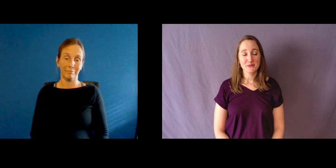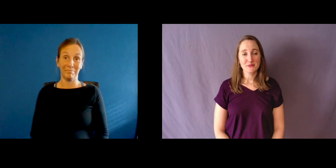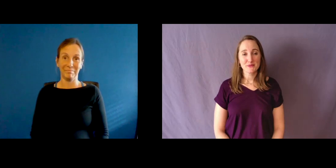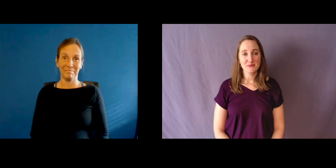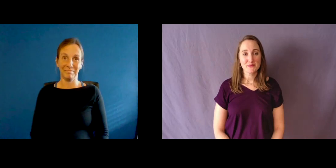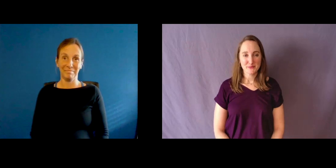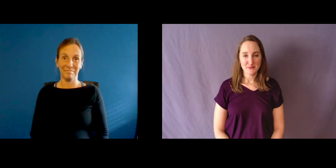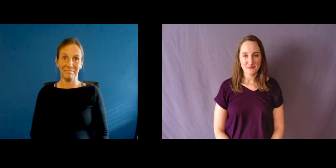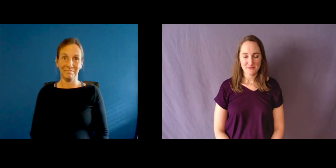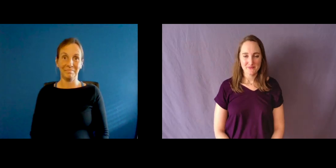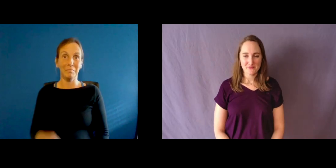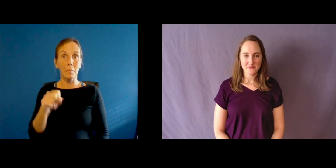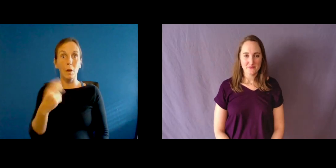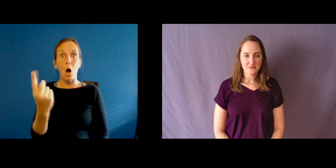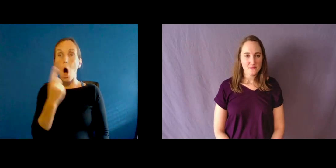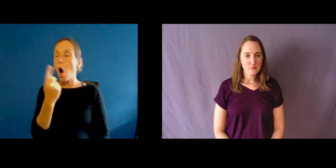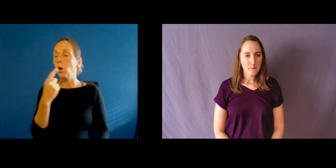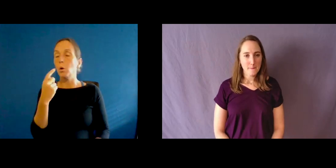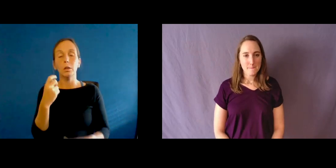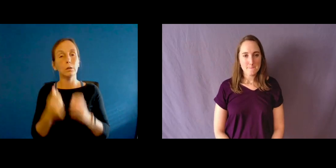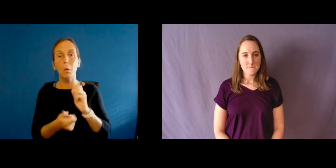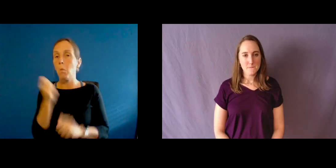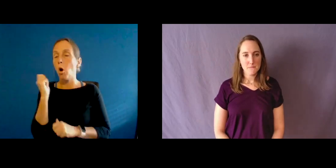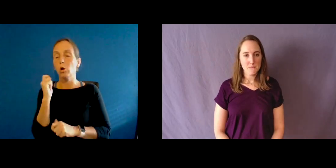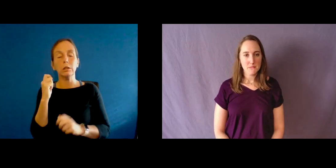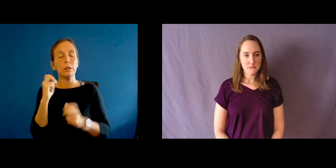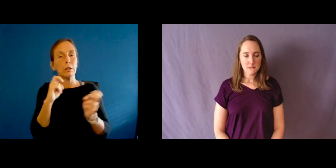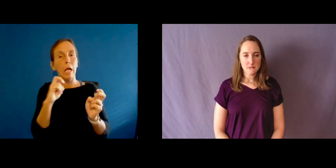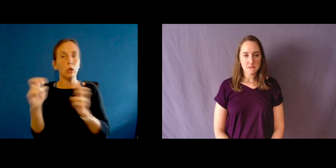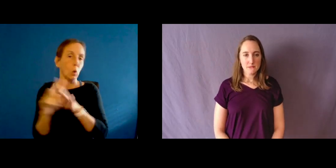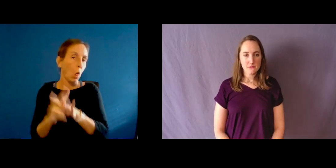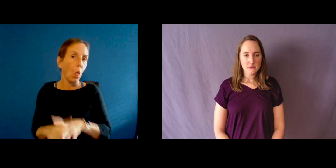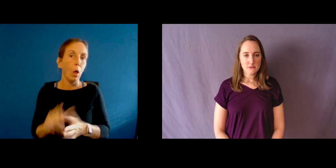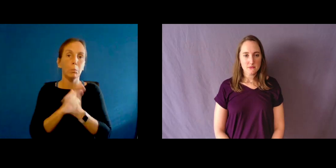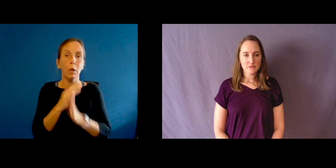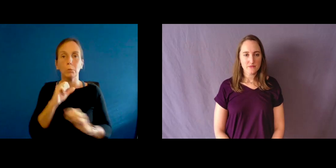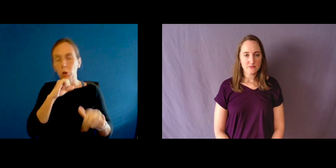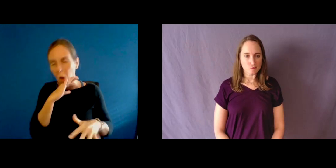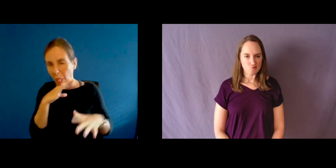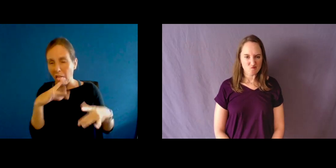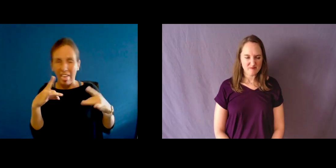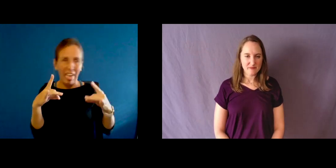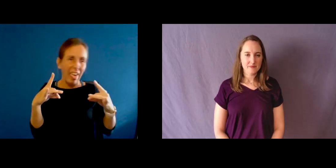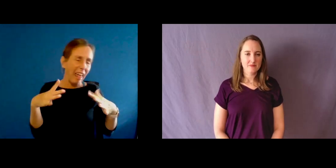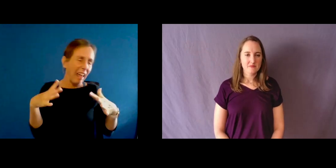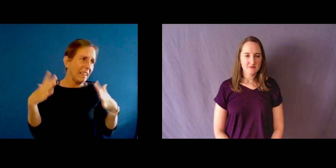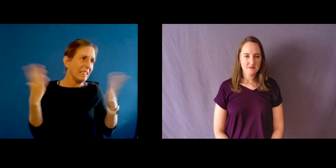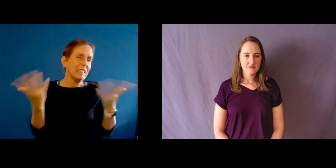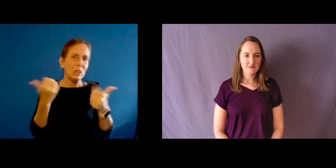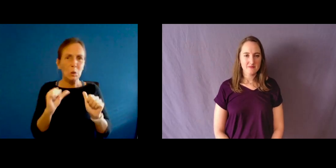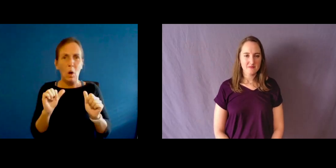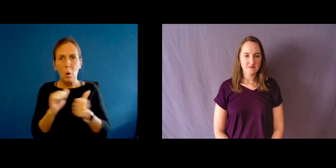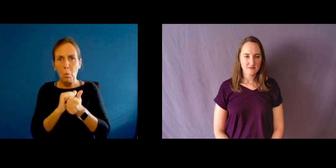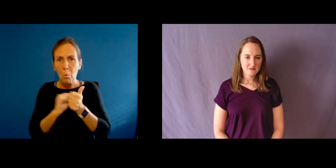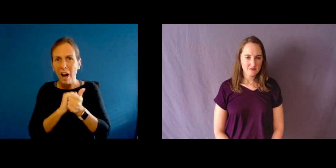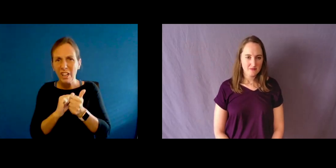Yeah, that's always the biggest issue that I've had with collars and leashes is they get dirty and dingy, and then you can try to wash them, but they don't